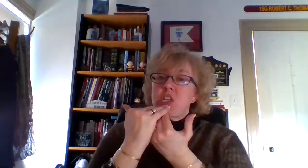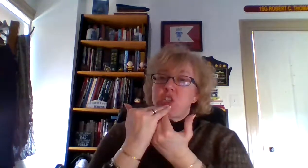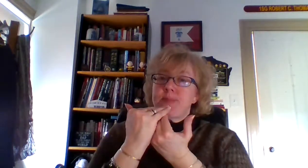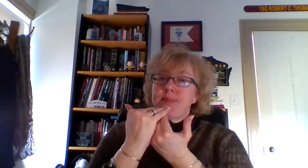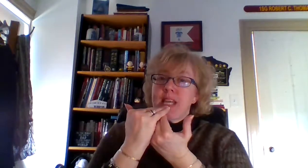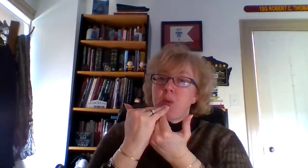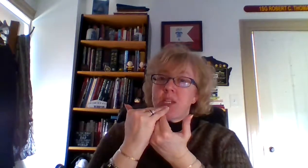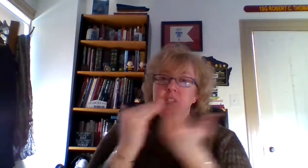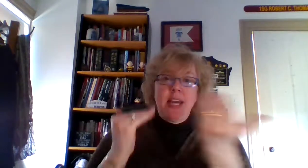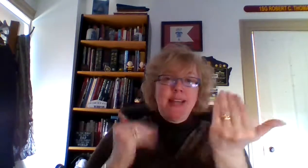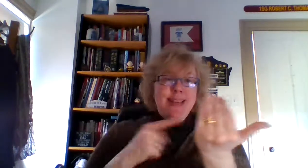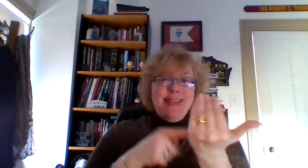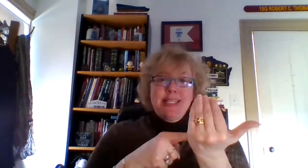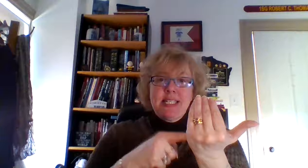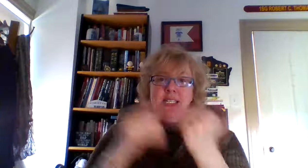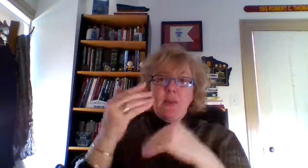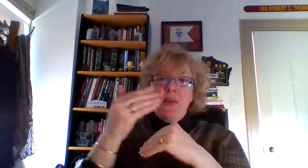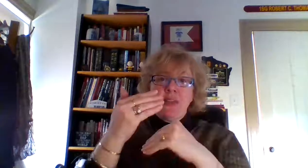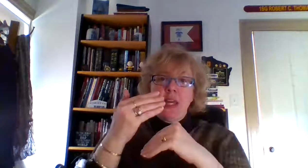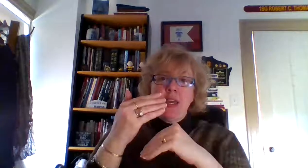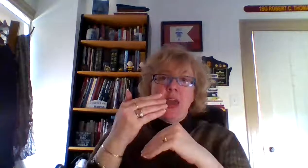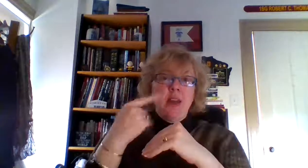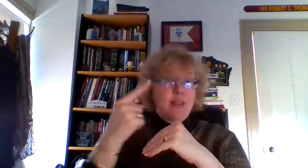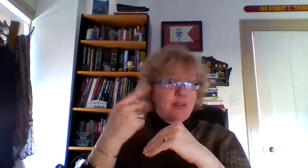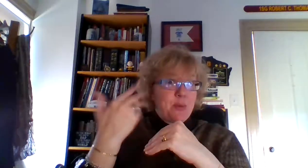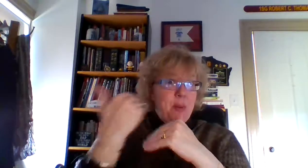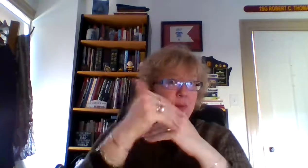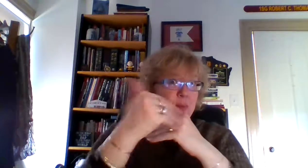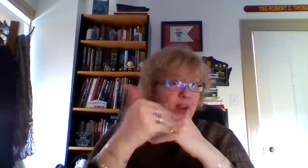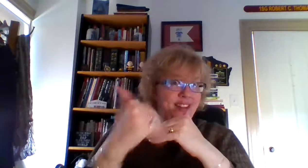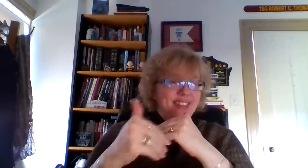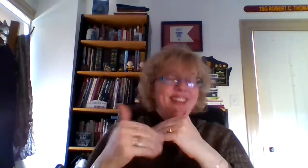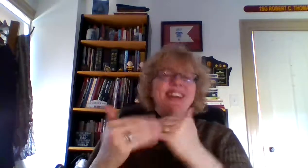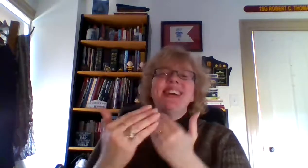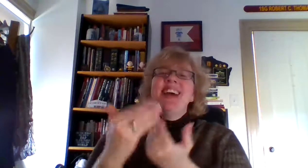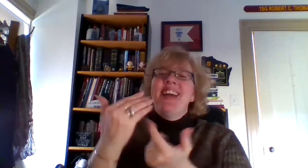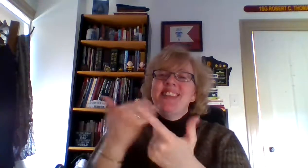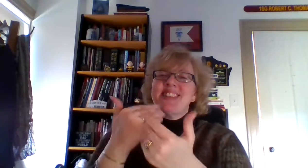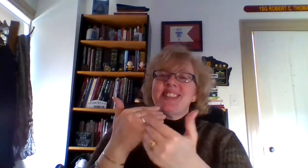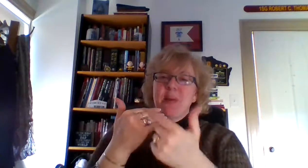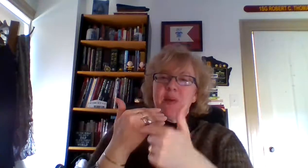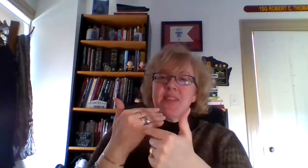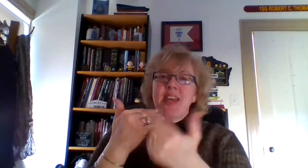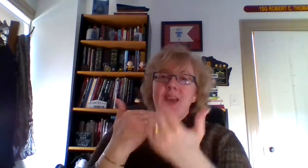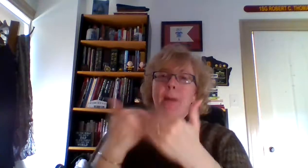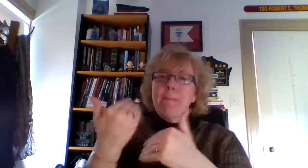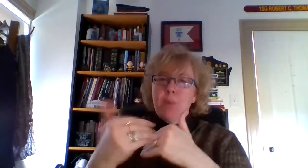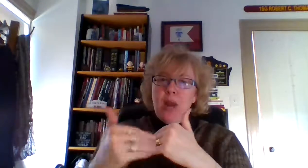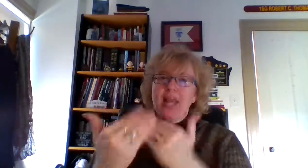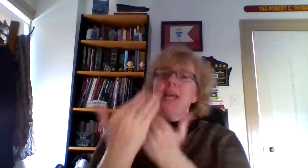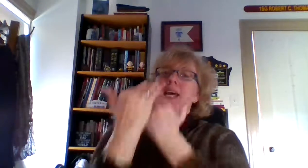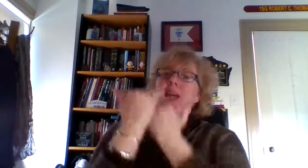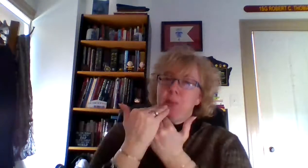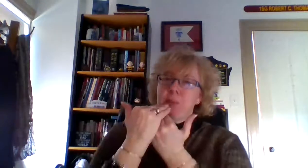Sandwich. It's like this is some of the, and let's remember, bread, and this is some of the bread. You put them